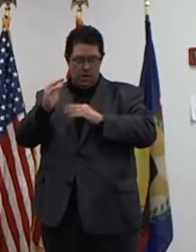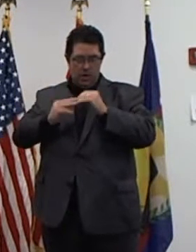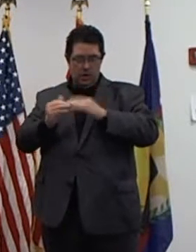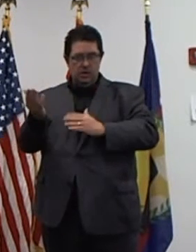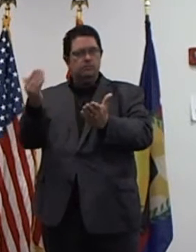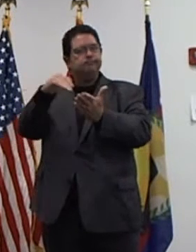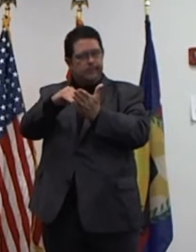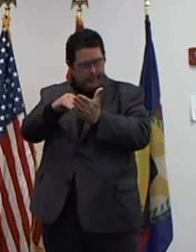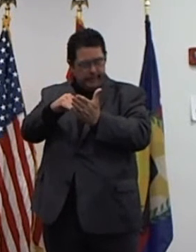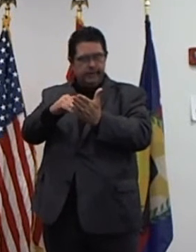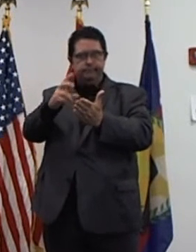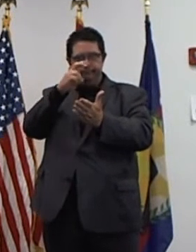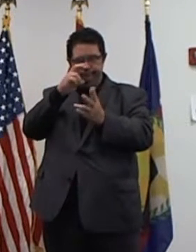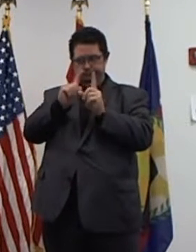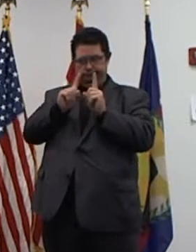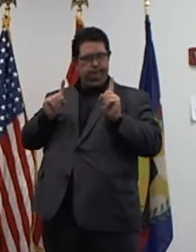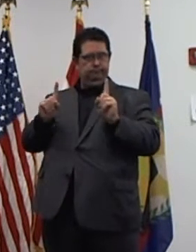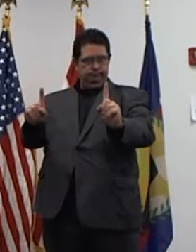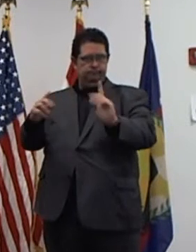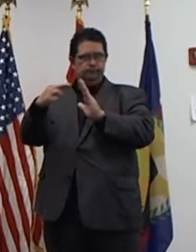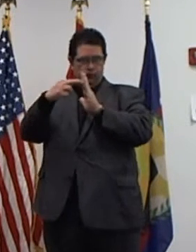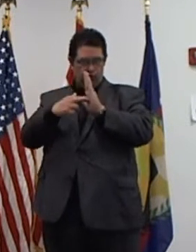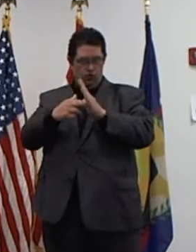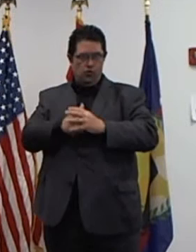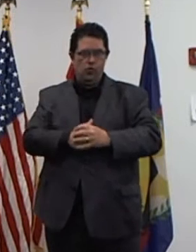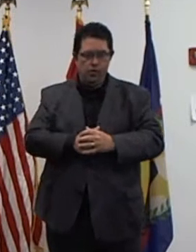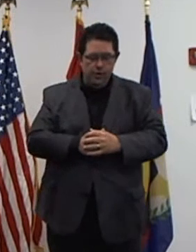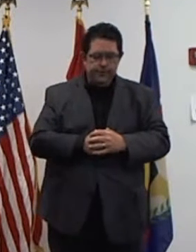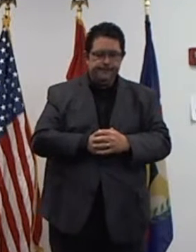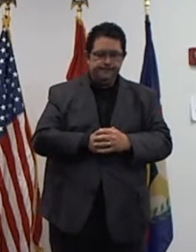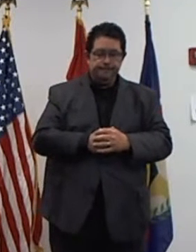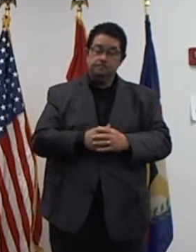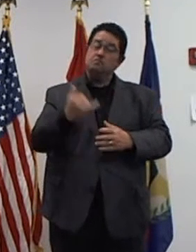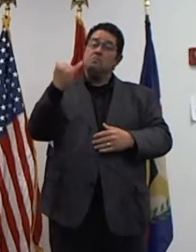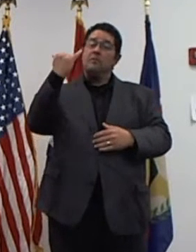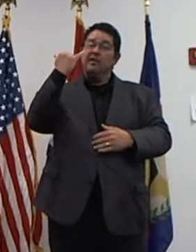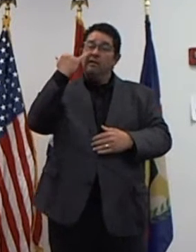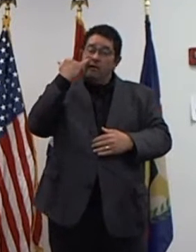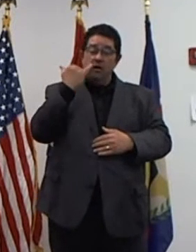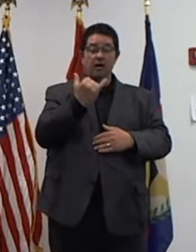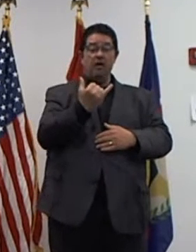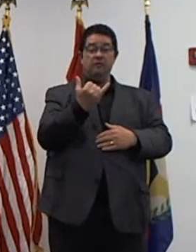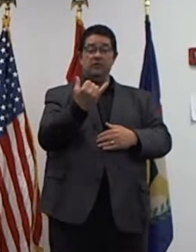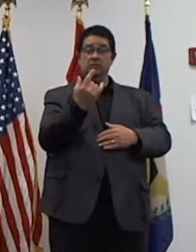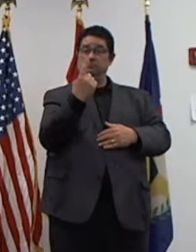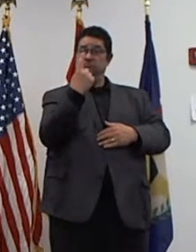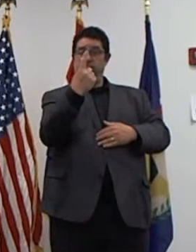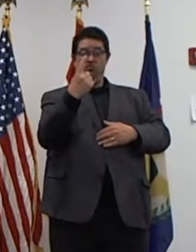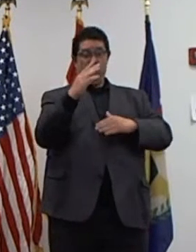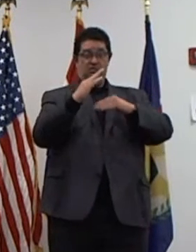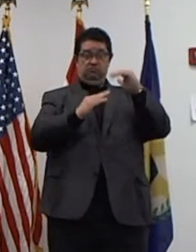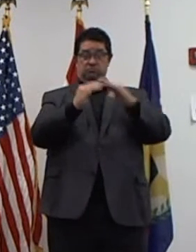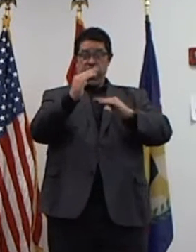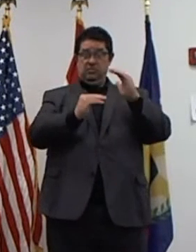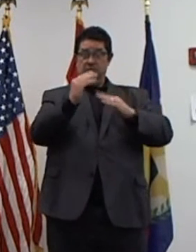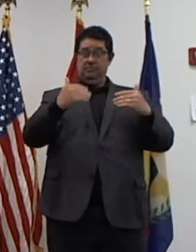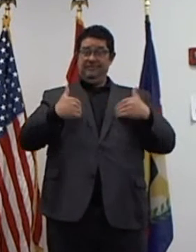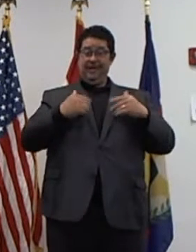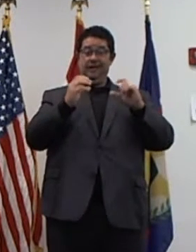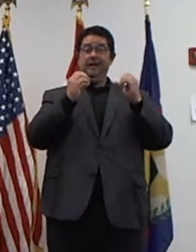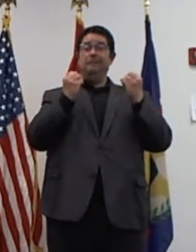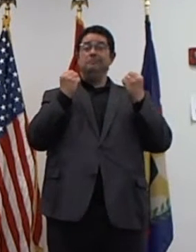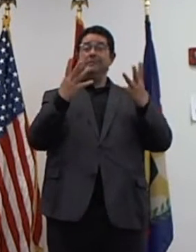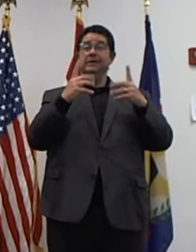again following social distancing guidelines. If a residential living facility has many